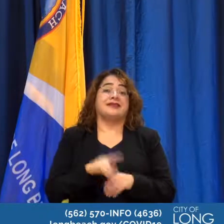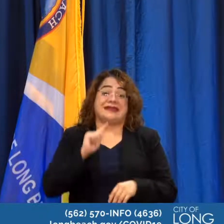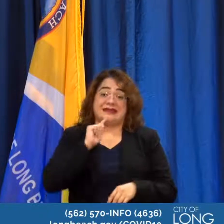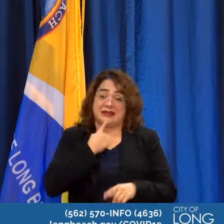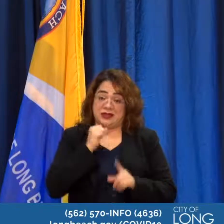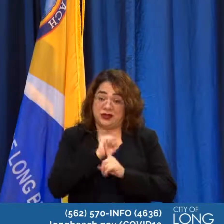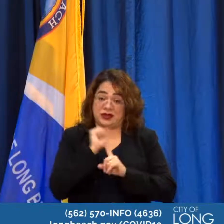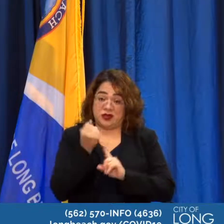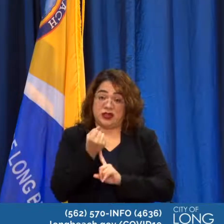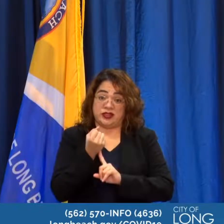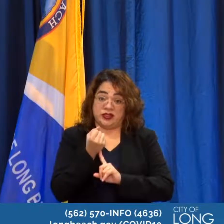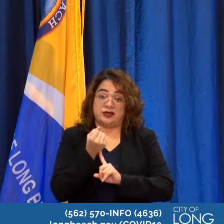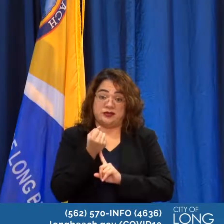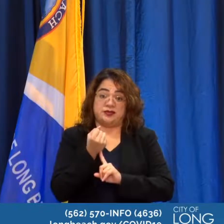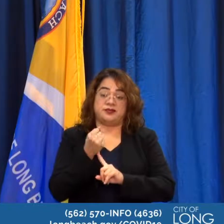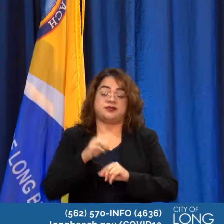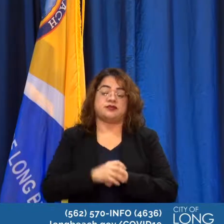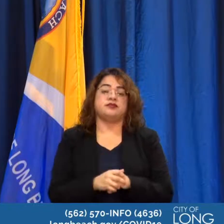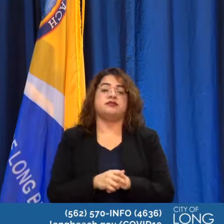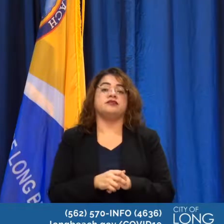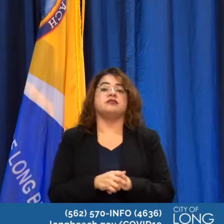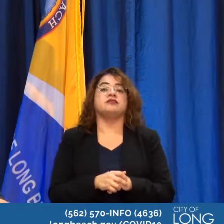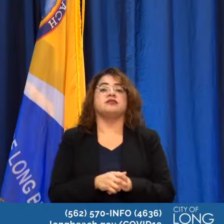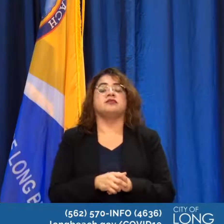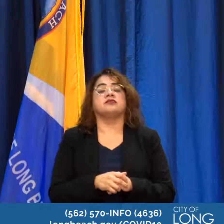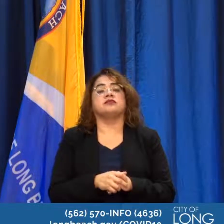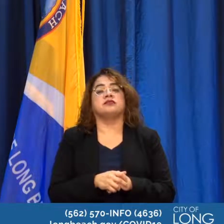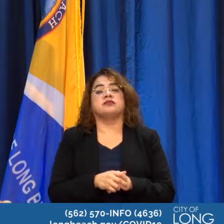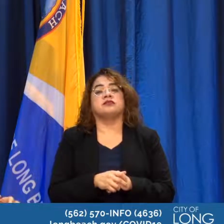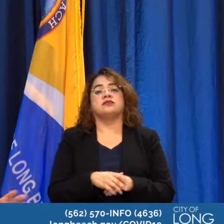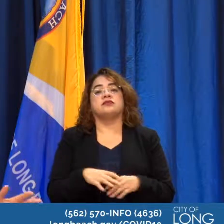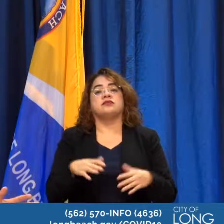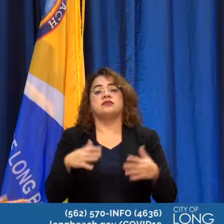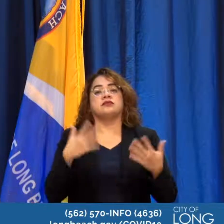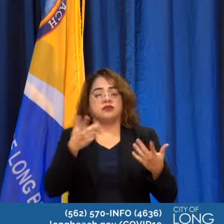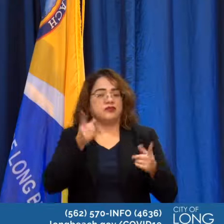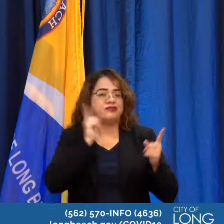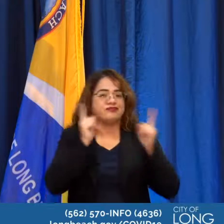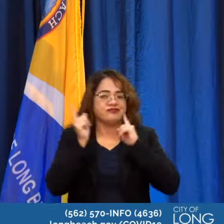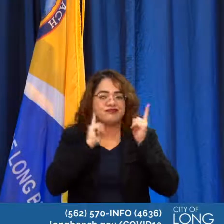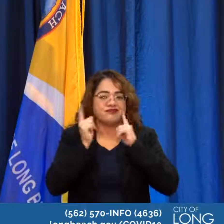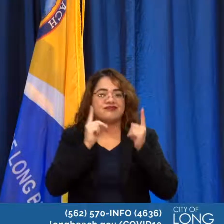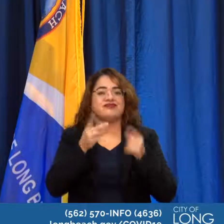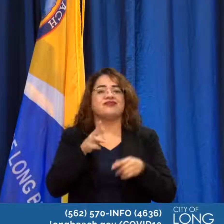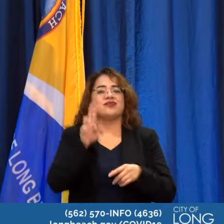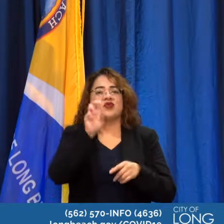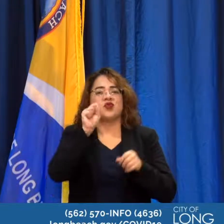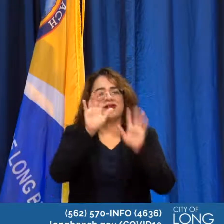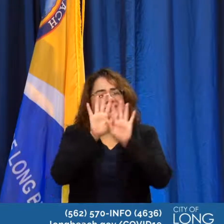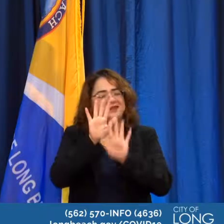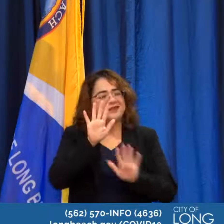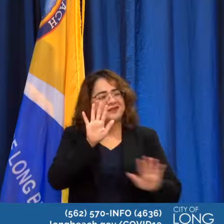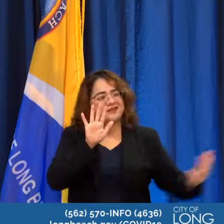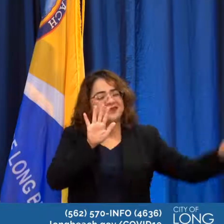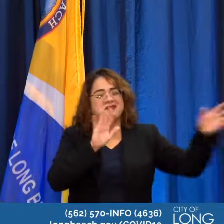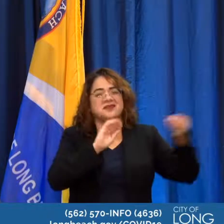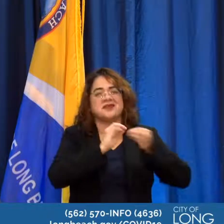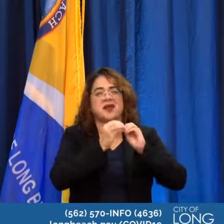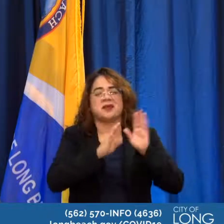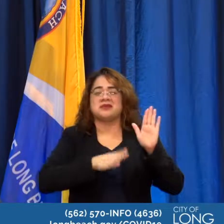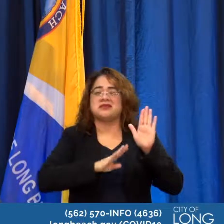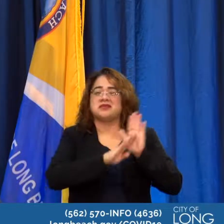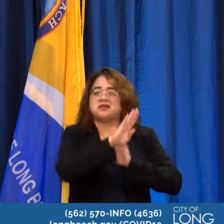today. You've probably been hearing a lot about the surges across the country. We know that there